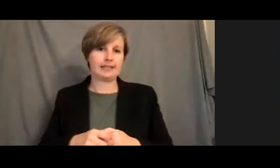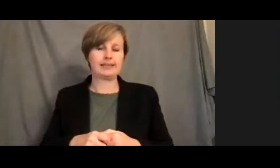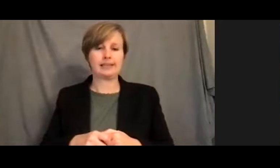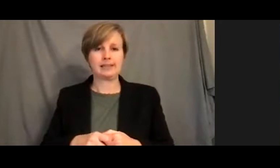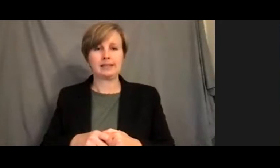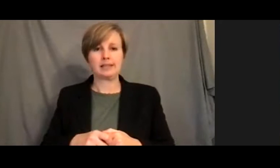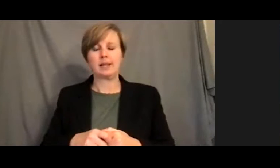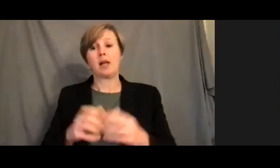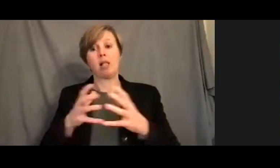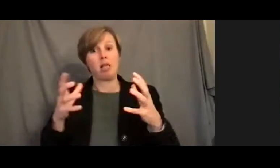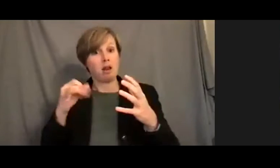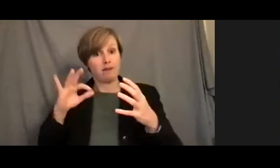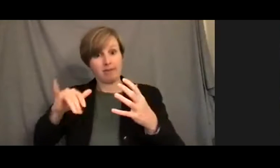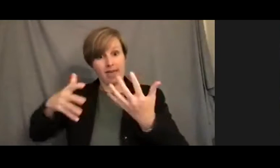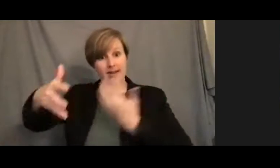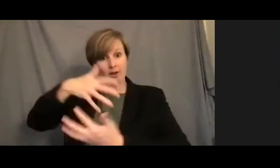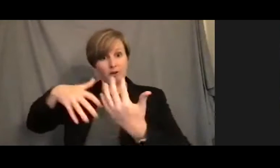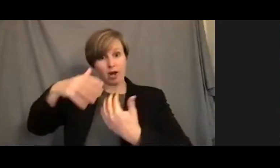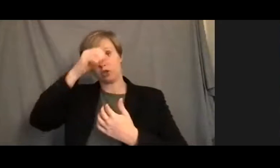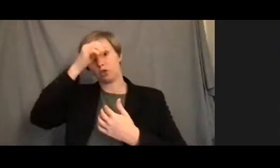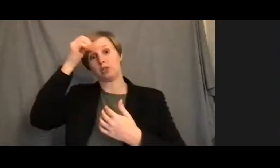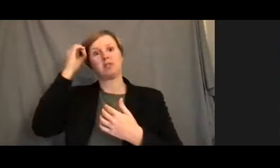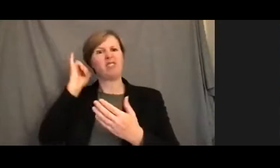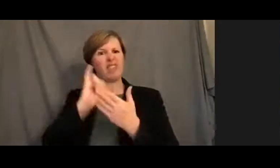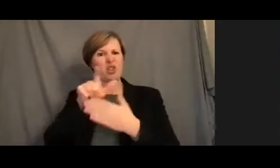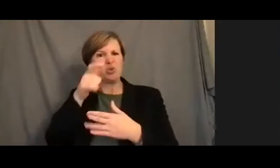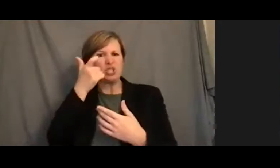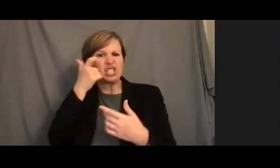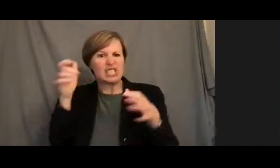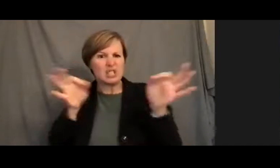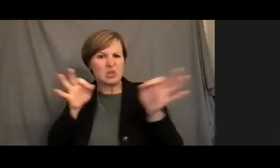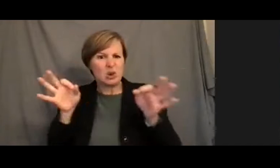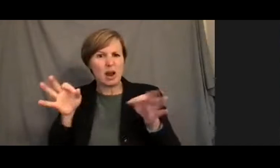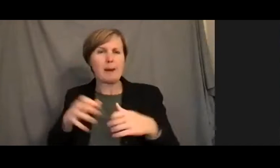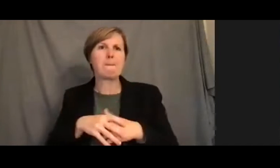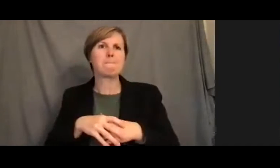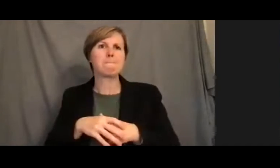So much of the interactions that you described are